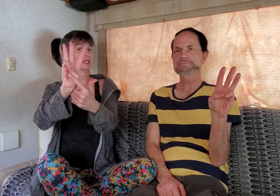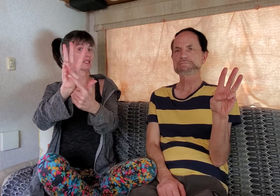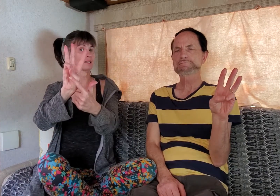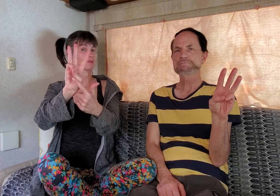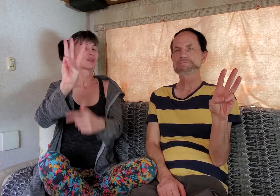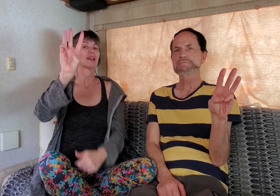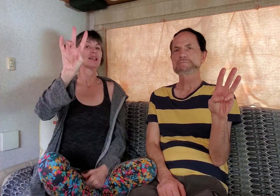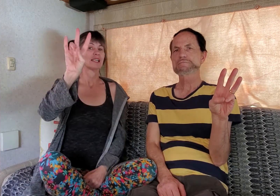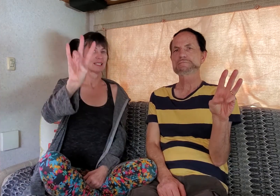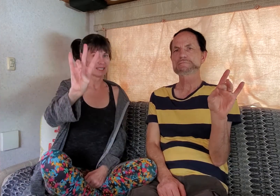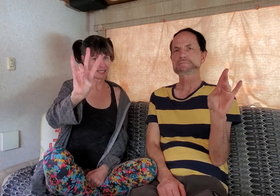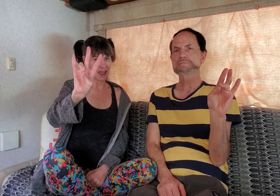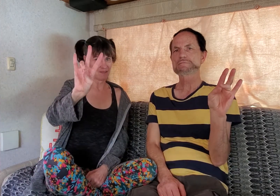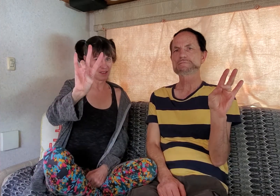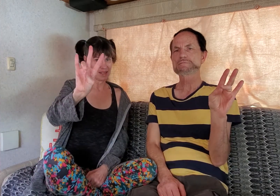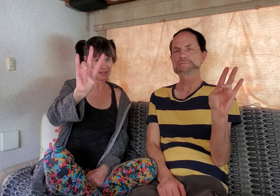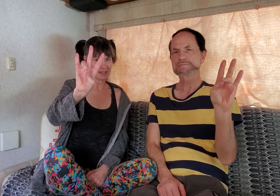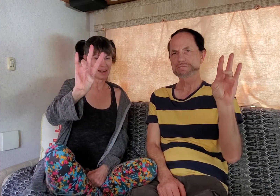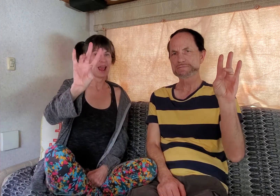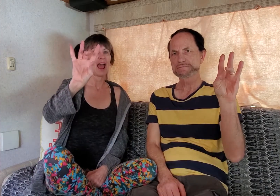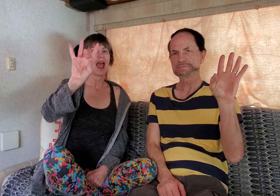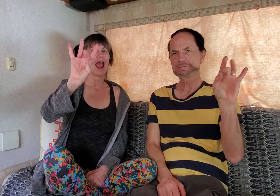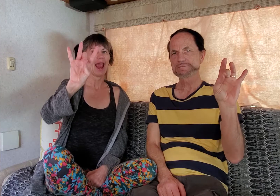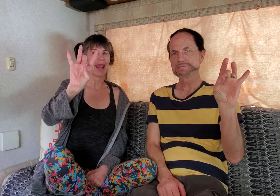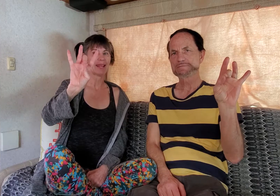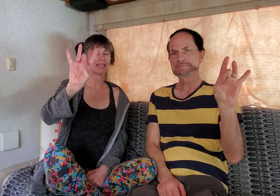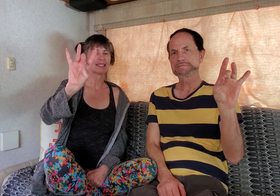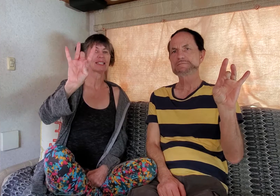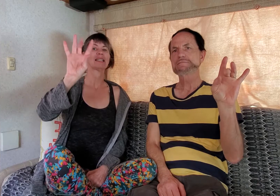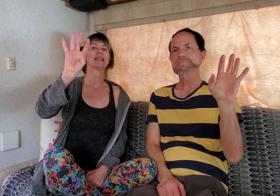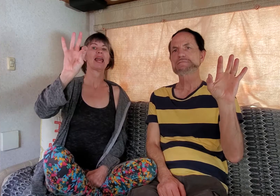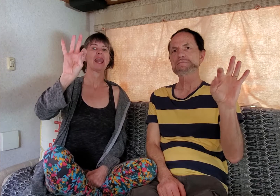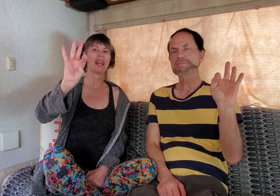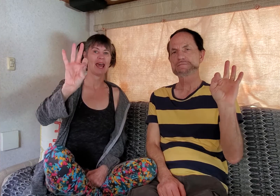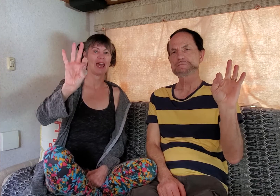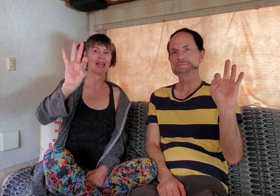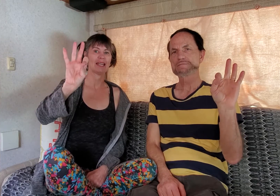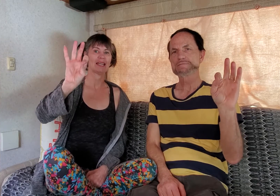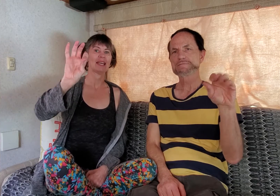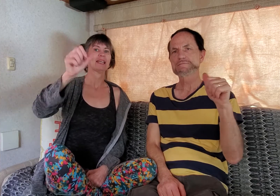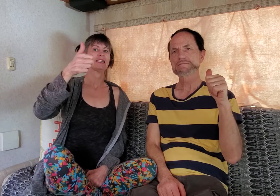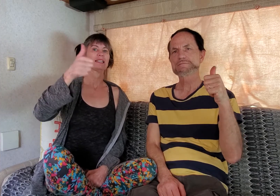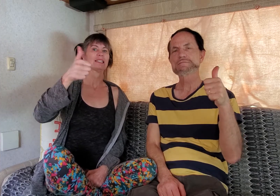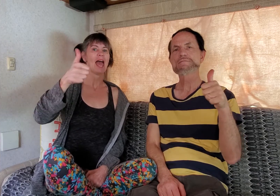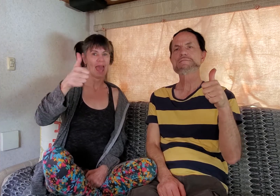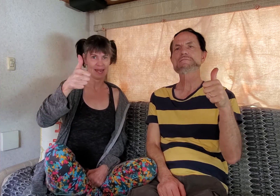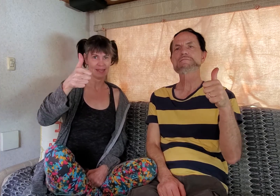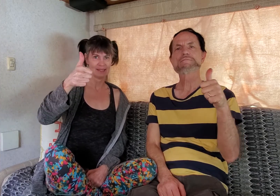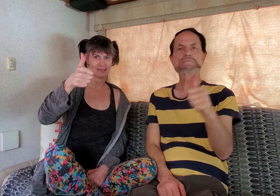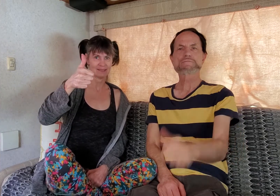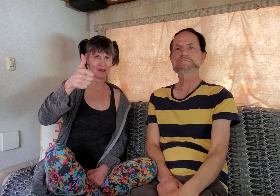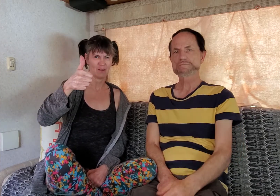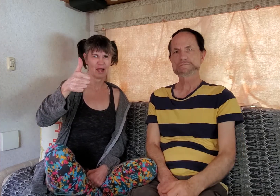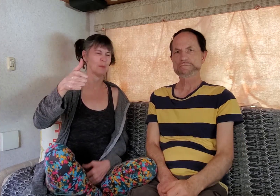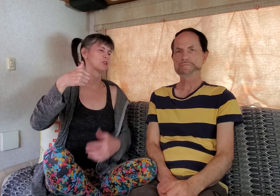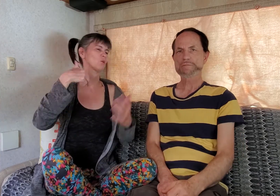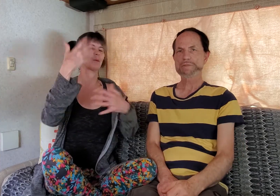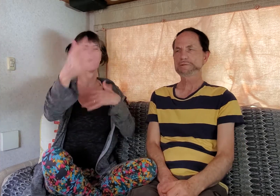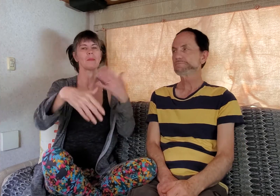6. 7, 8, 9, 10. All right, and I'm sure we'll be coming back